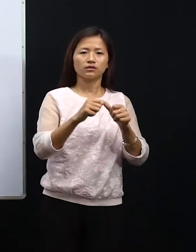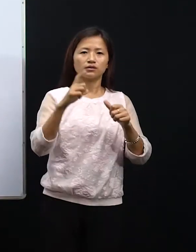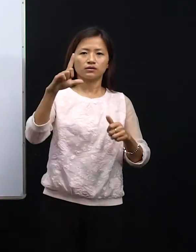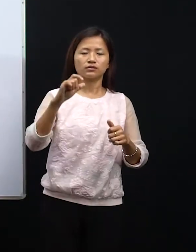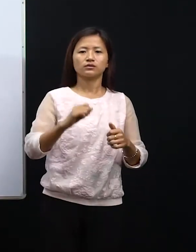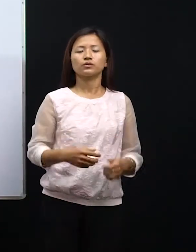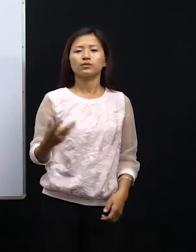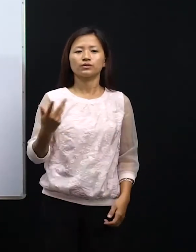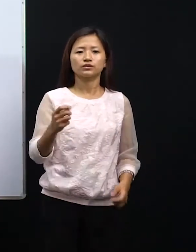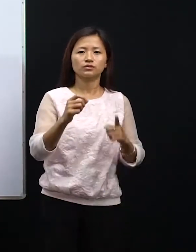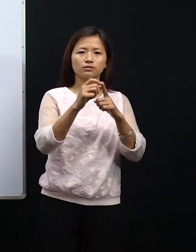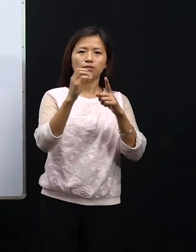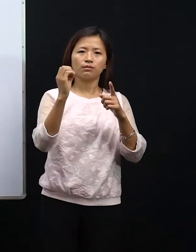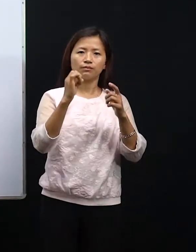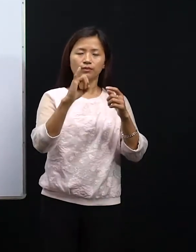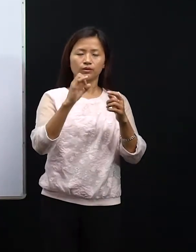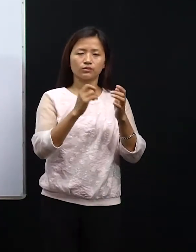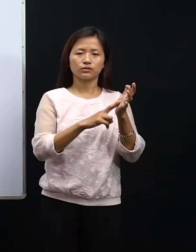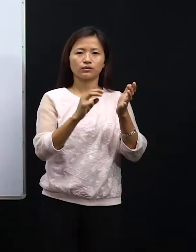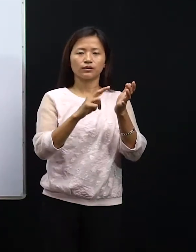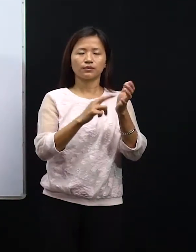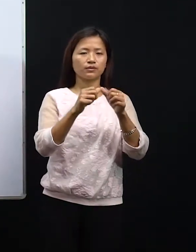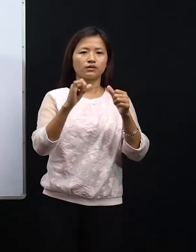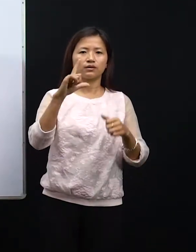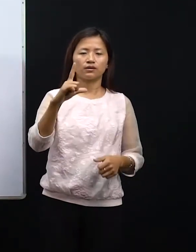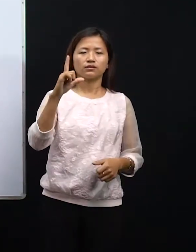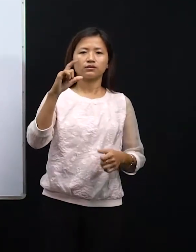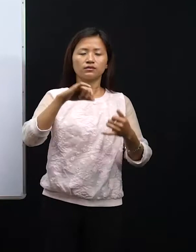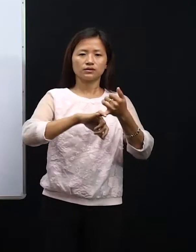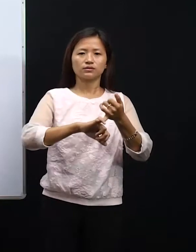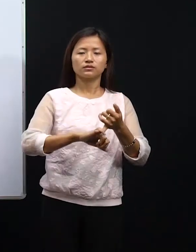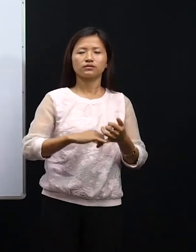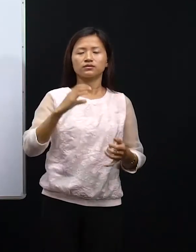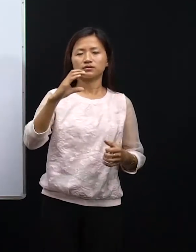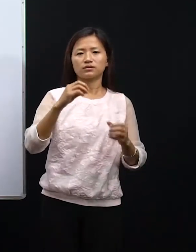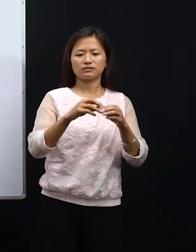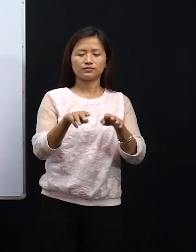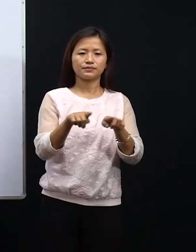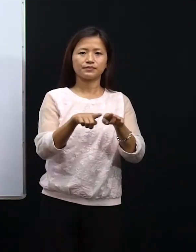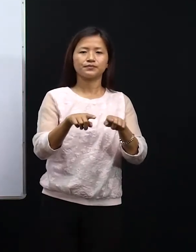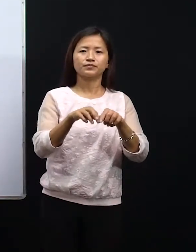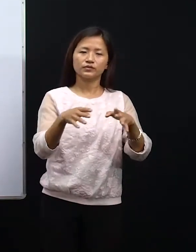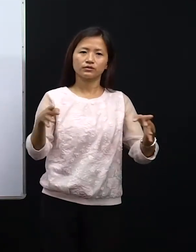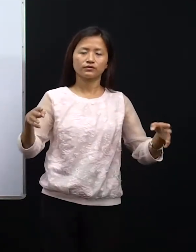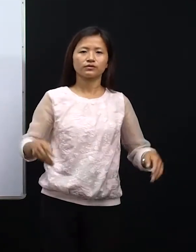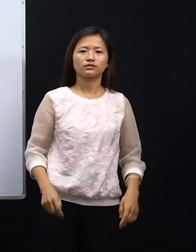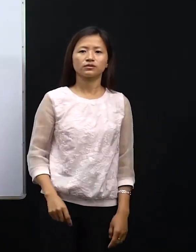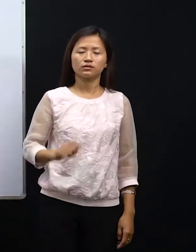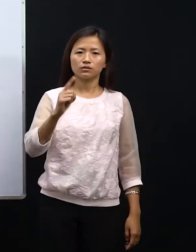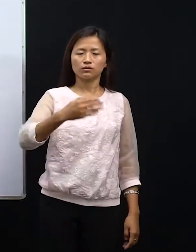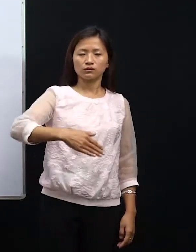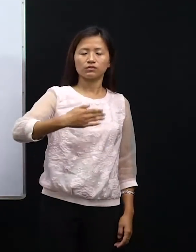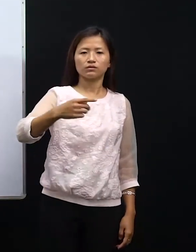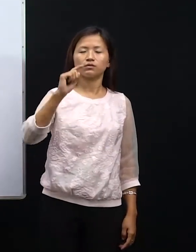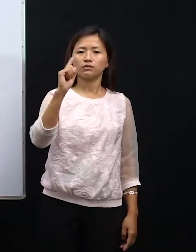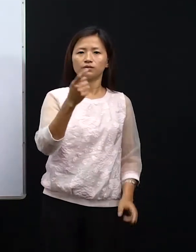Which polynomials do not fit in any of these 3 categories? All right. So we will go one by one.